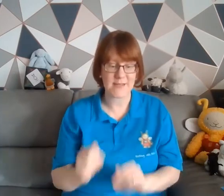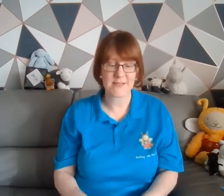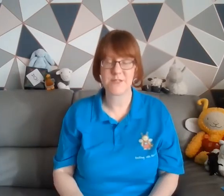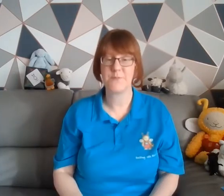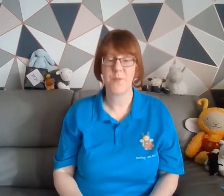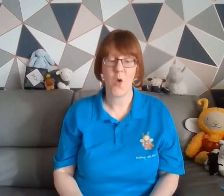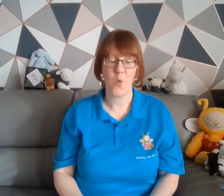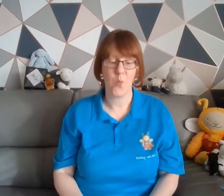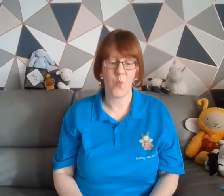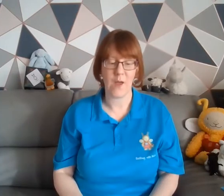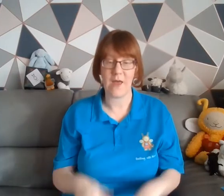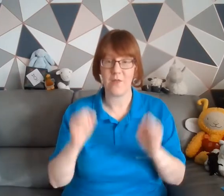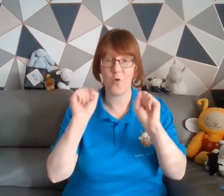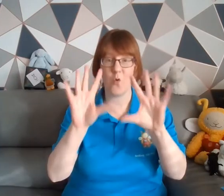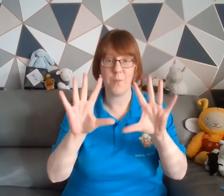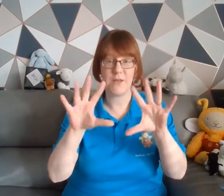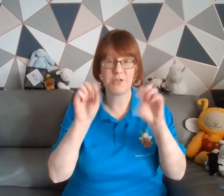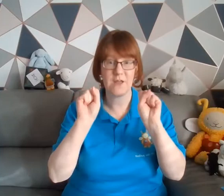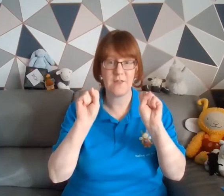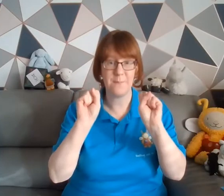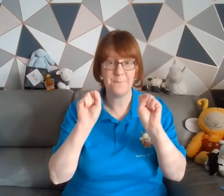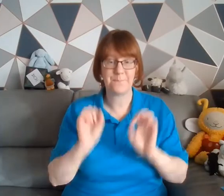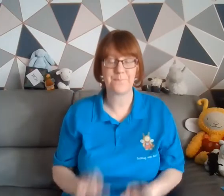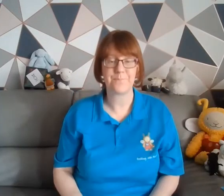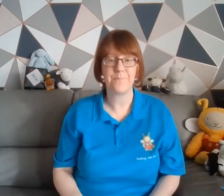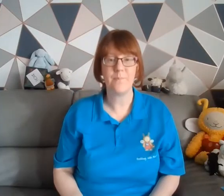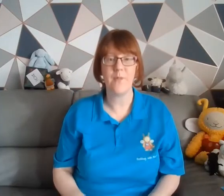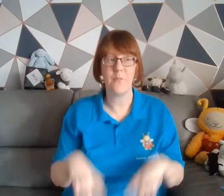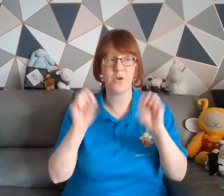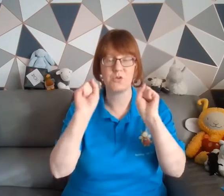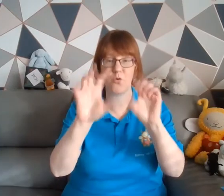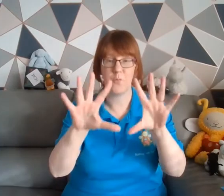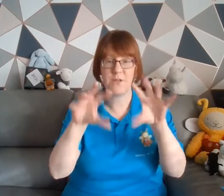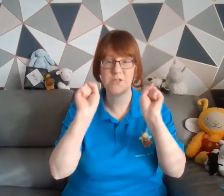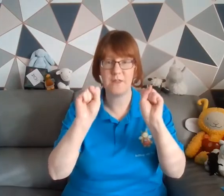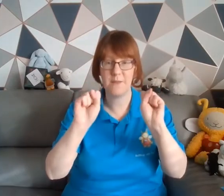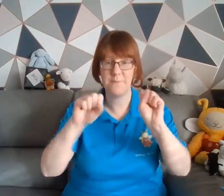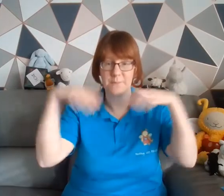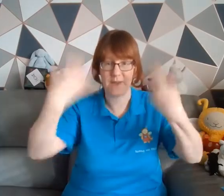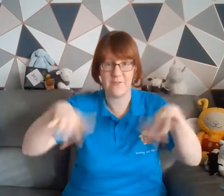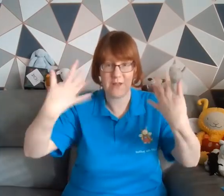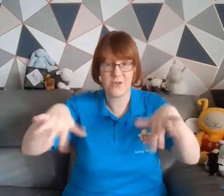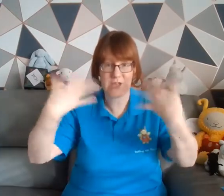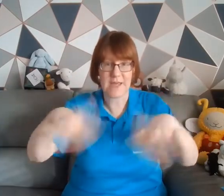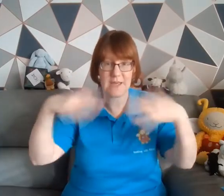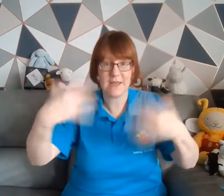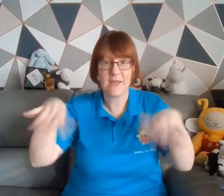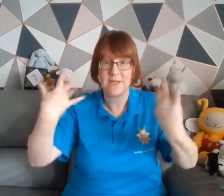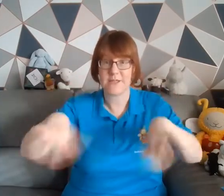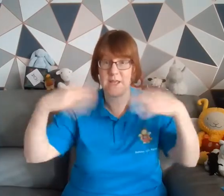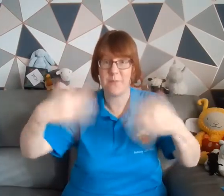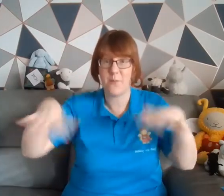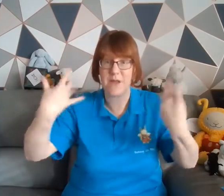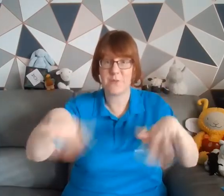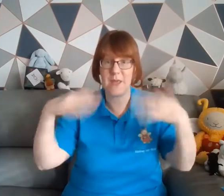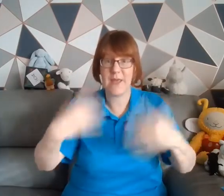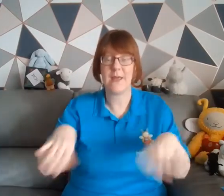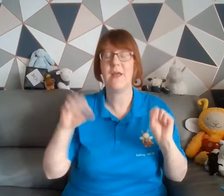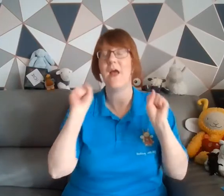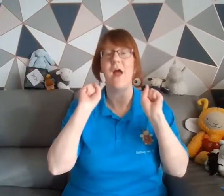next with open and shut them. And we're going to open and shut them, give a little shake to keep them wide awake. And